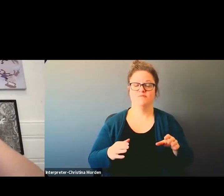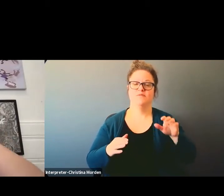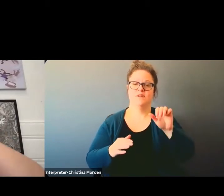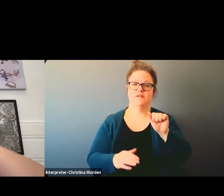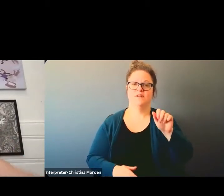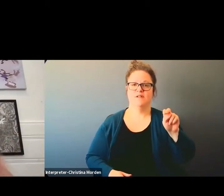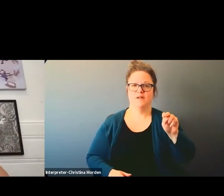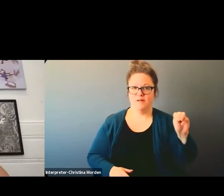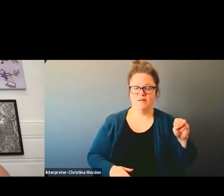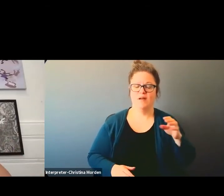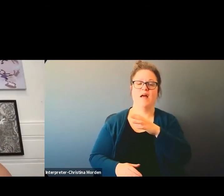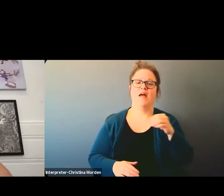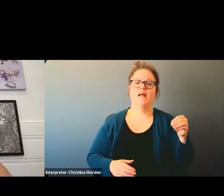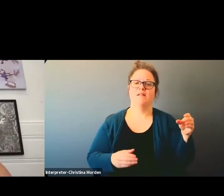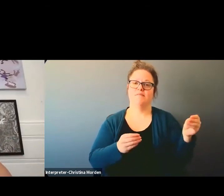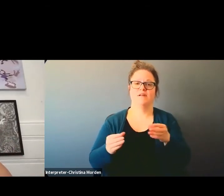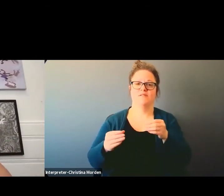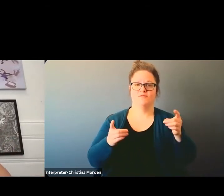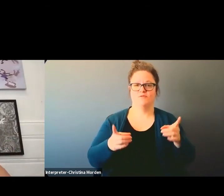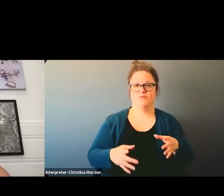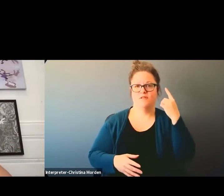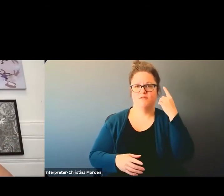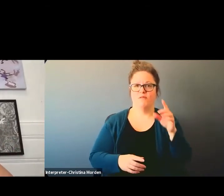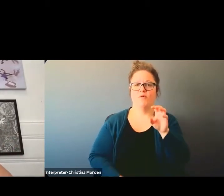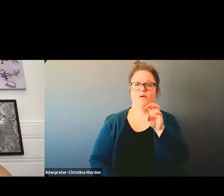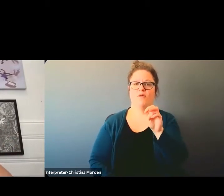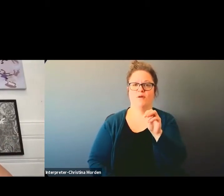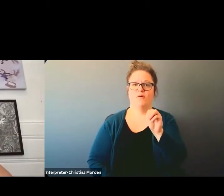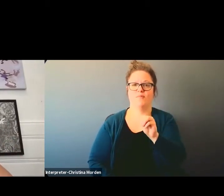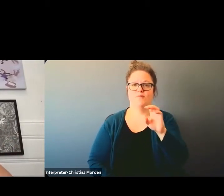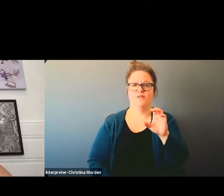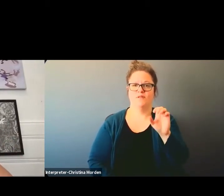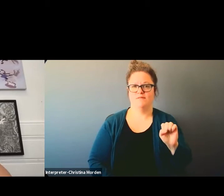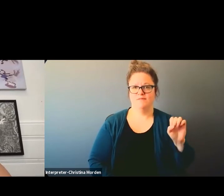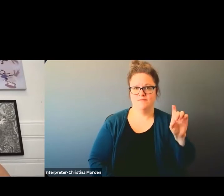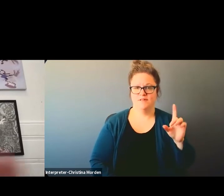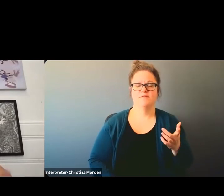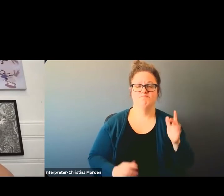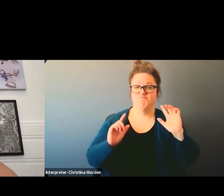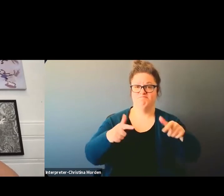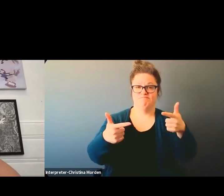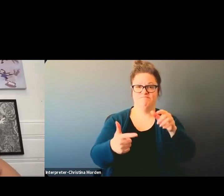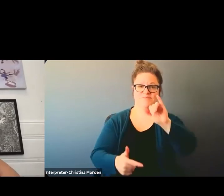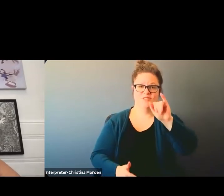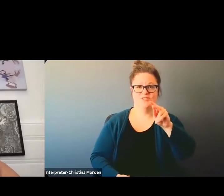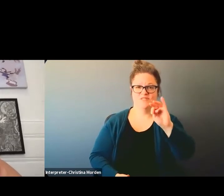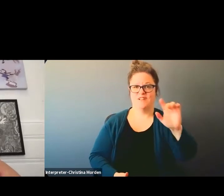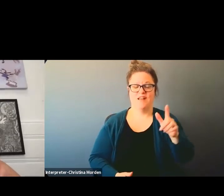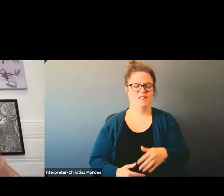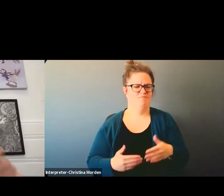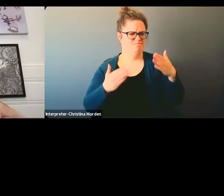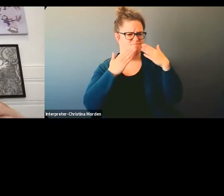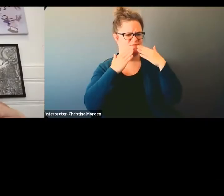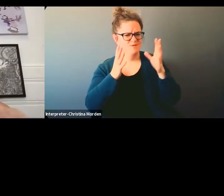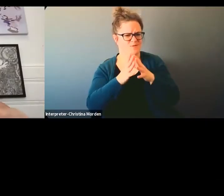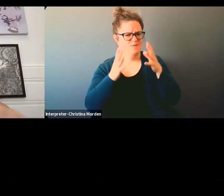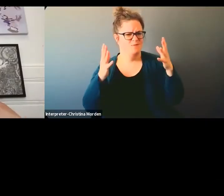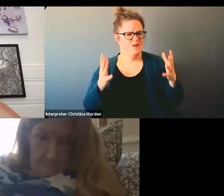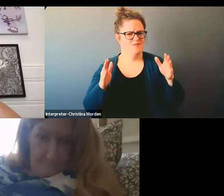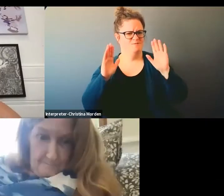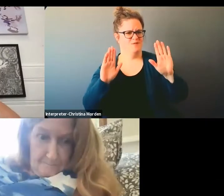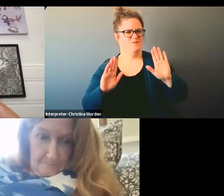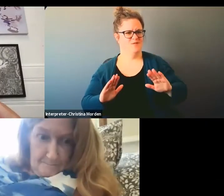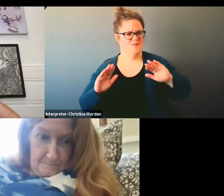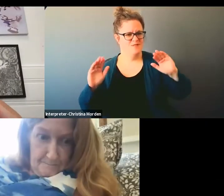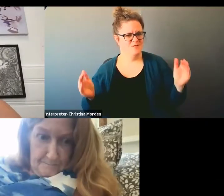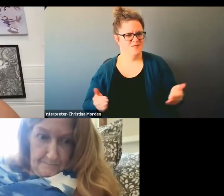Manitoba Cultural Society of the Deaf. All right, I'll pass it over to you, Jenel. Great, thank you so much for that wonderful